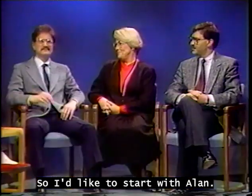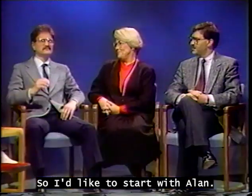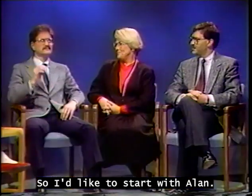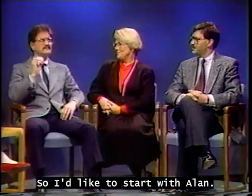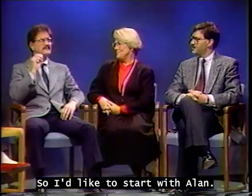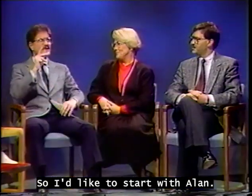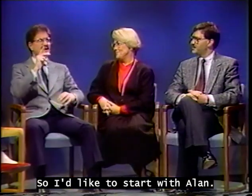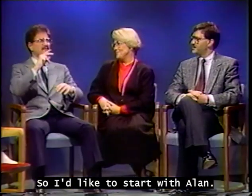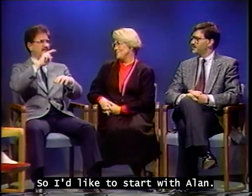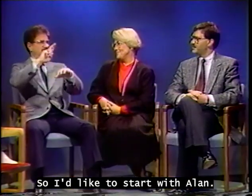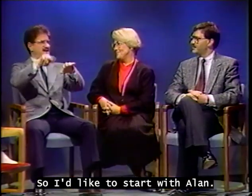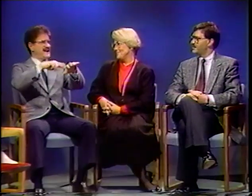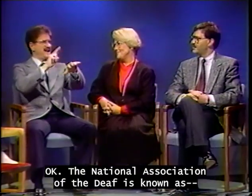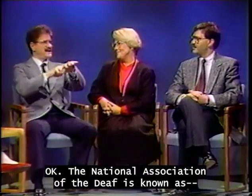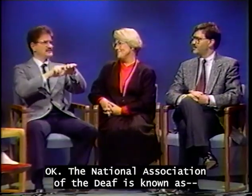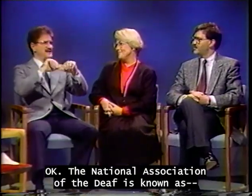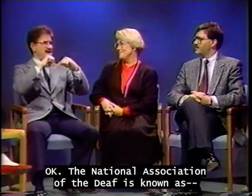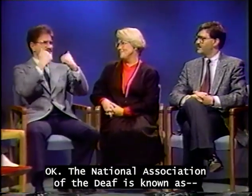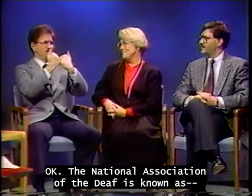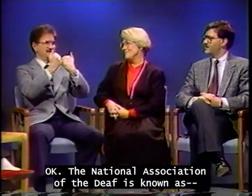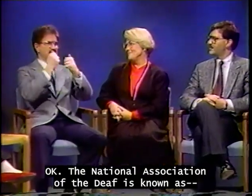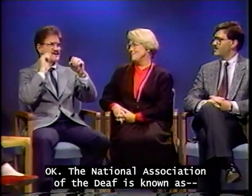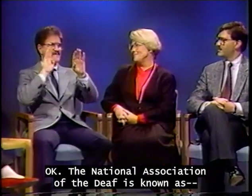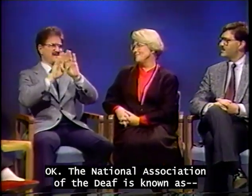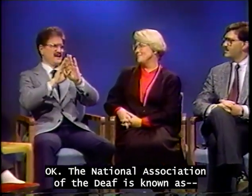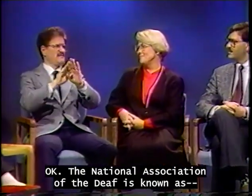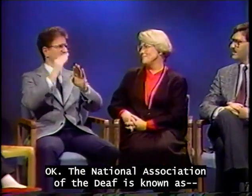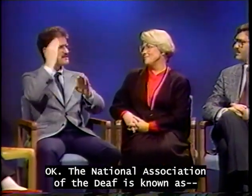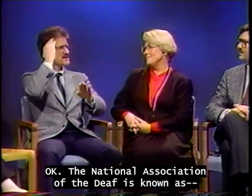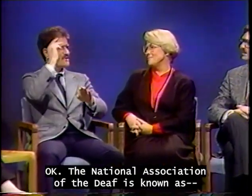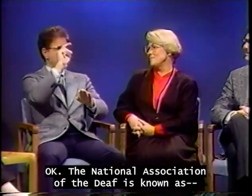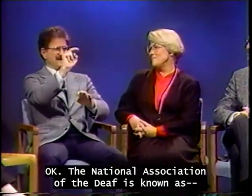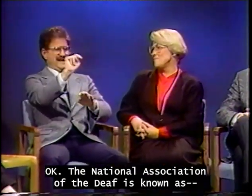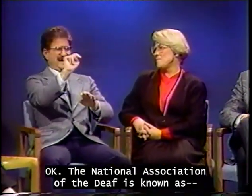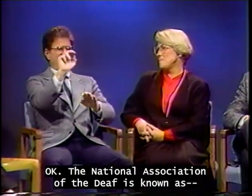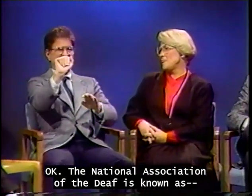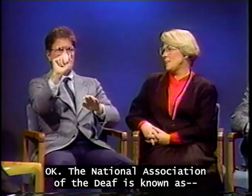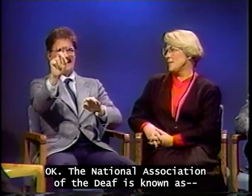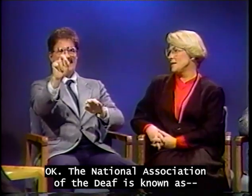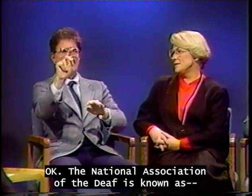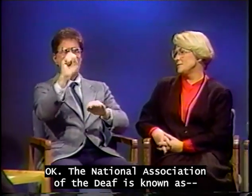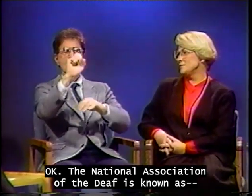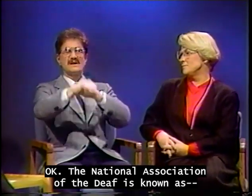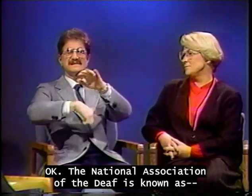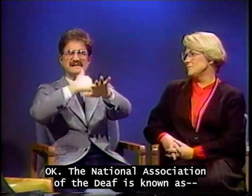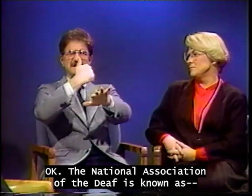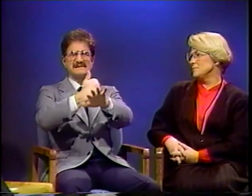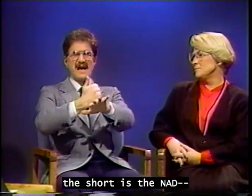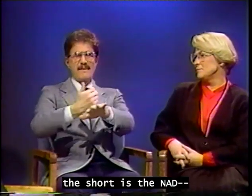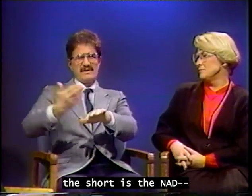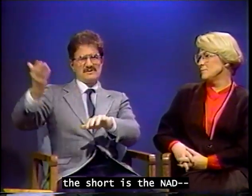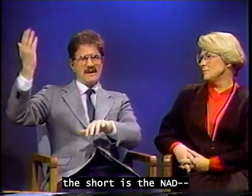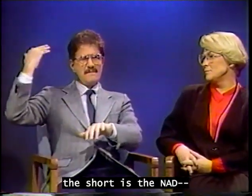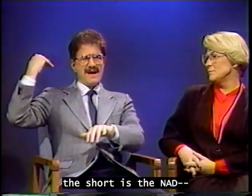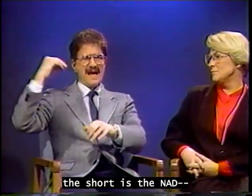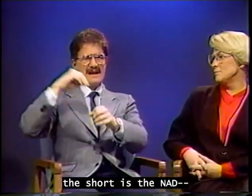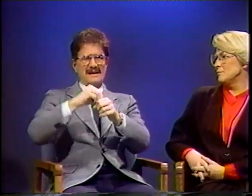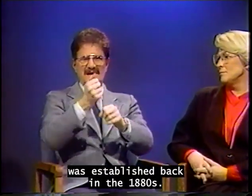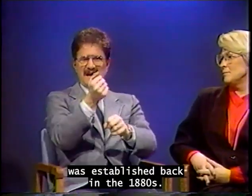Alan. Okay. The National Association of the Deaf, is known as in short as the NAD, was